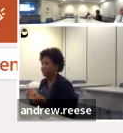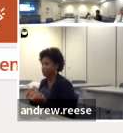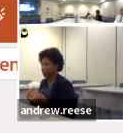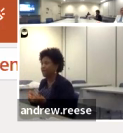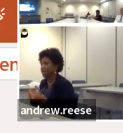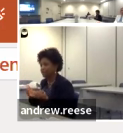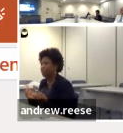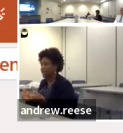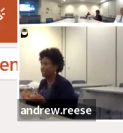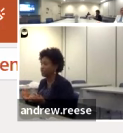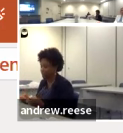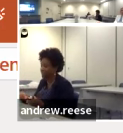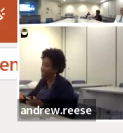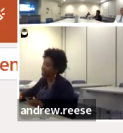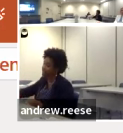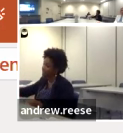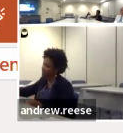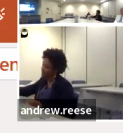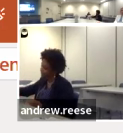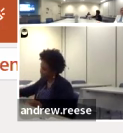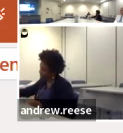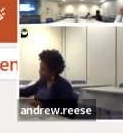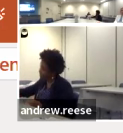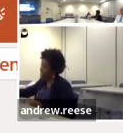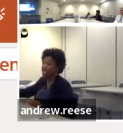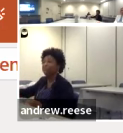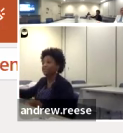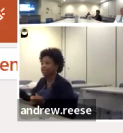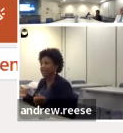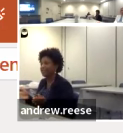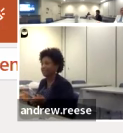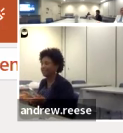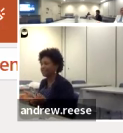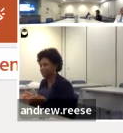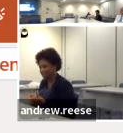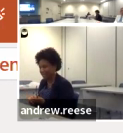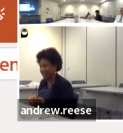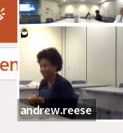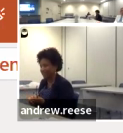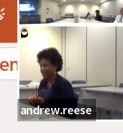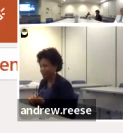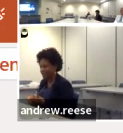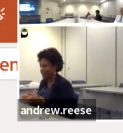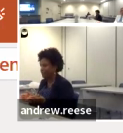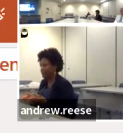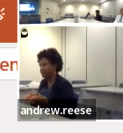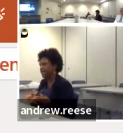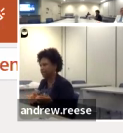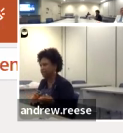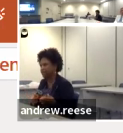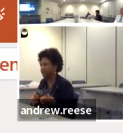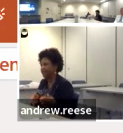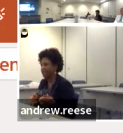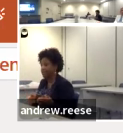the residential provider should be making sure that the ABC data sheet is completed. When these reports